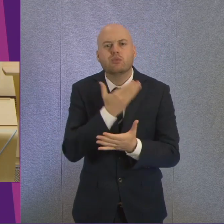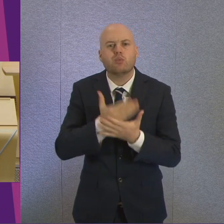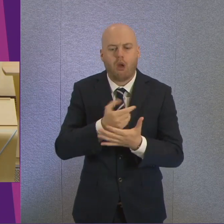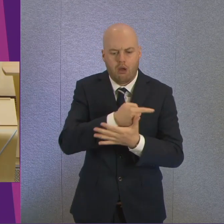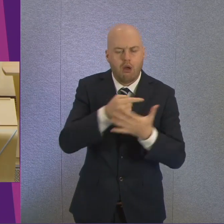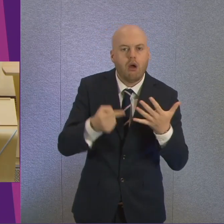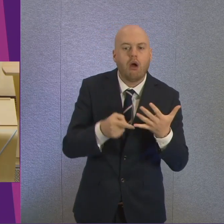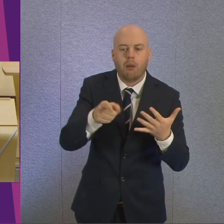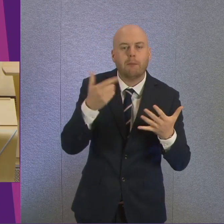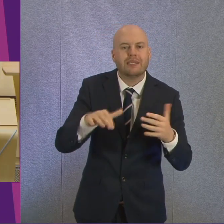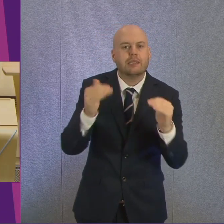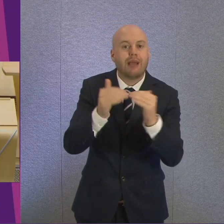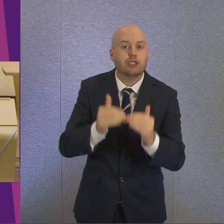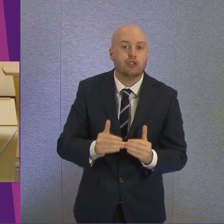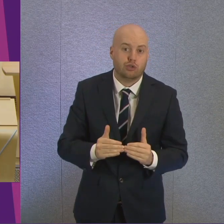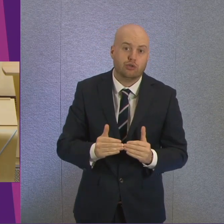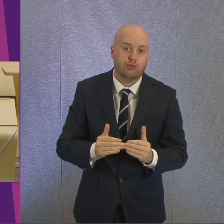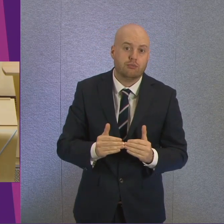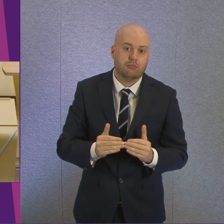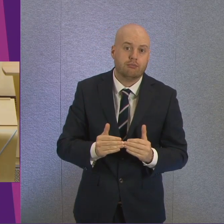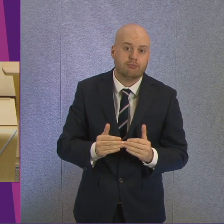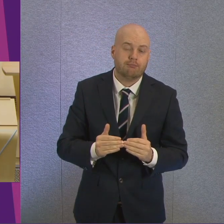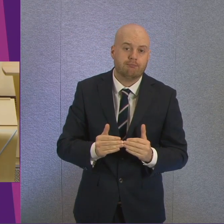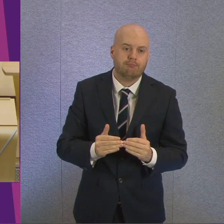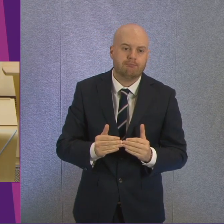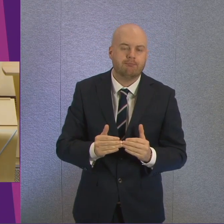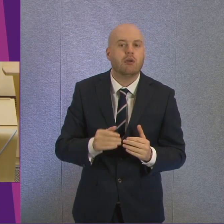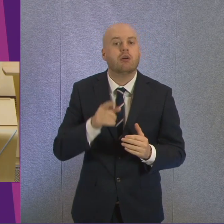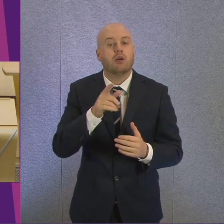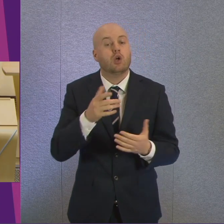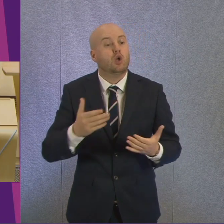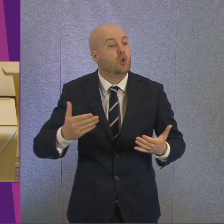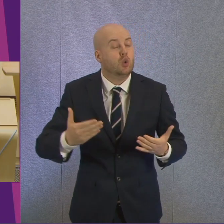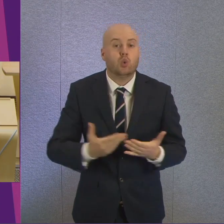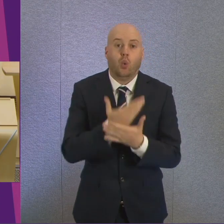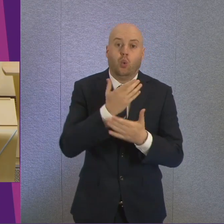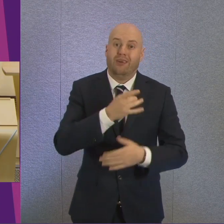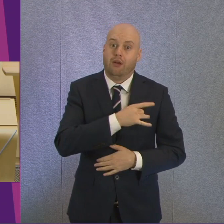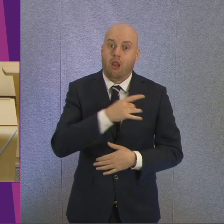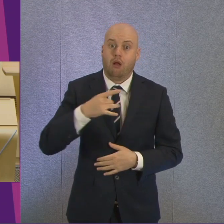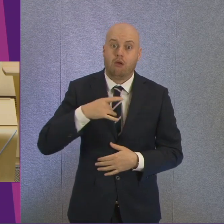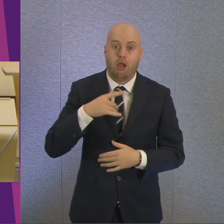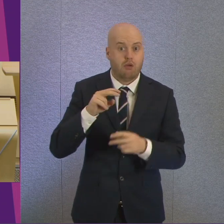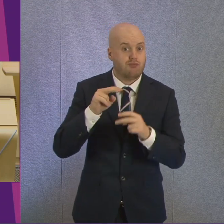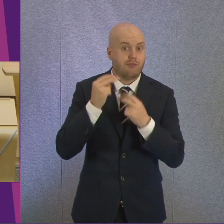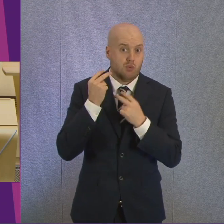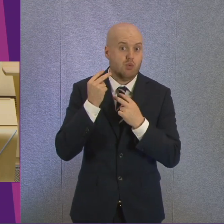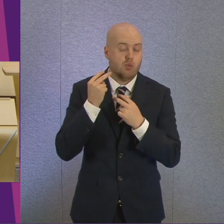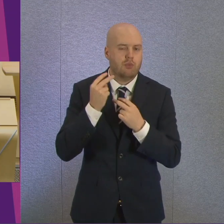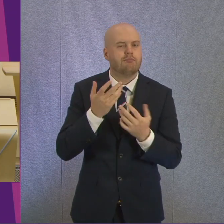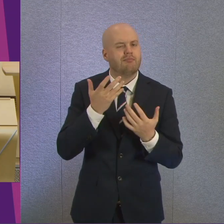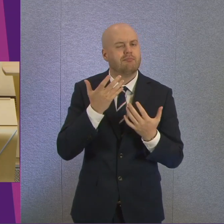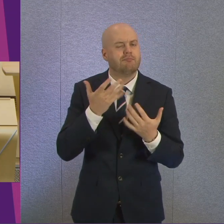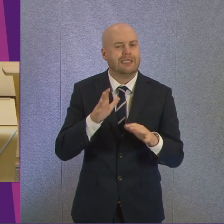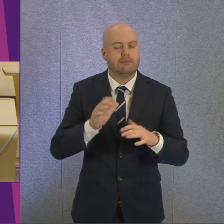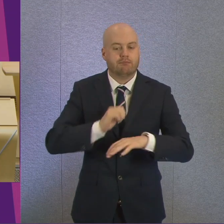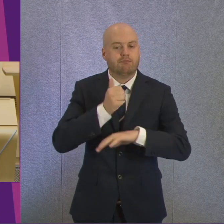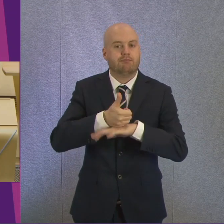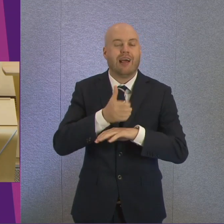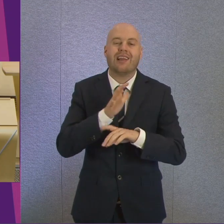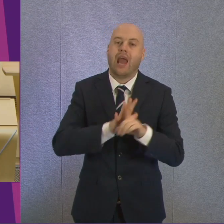deficits they identify. To supplement this new clinical oversight, we are establishing a national rapid action